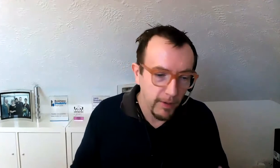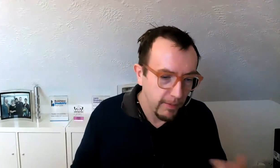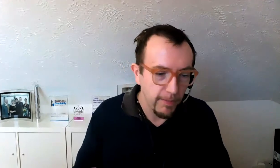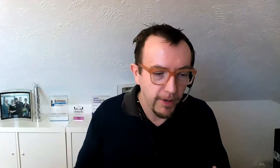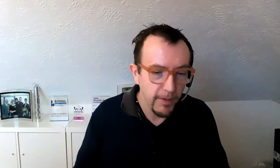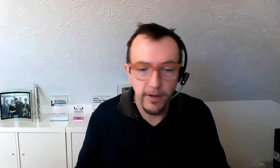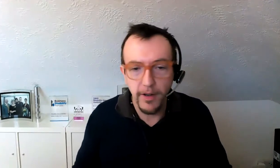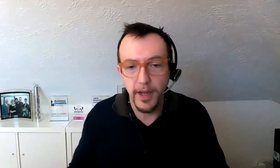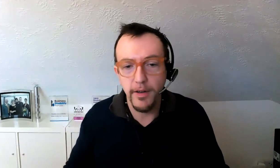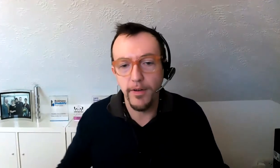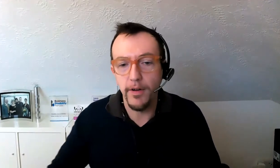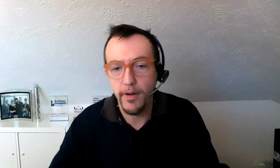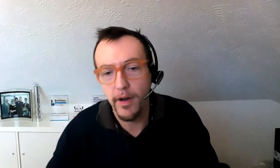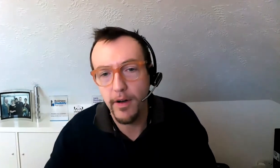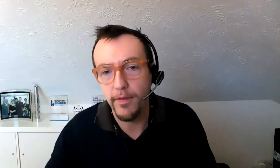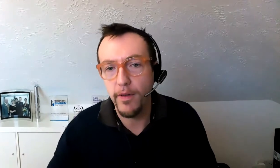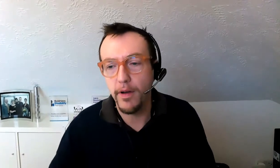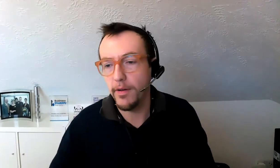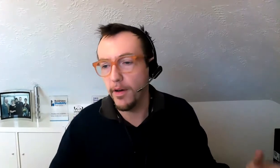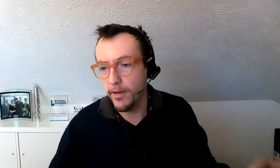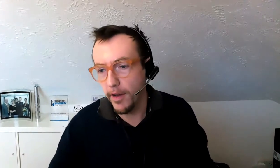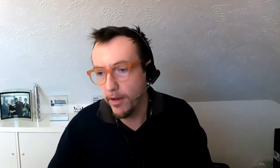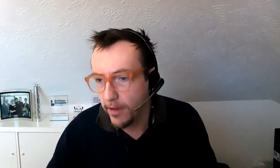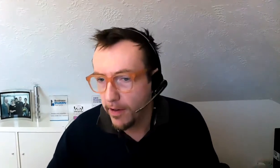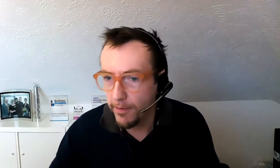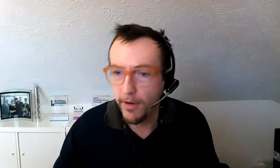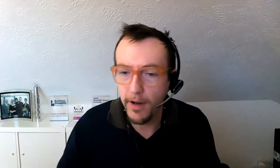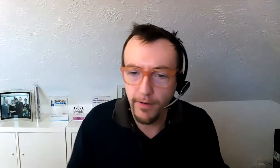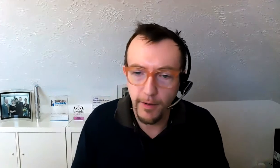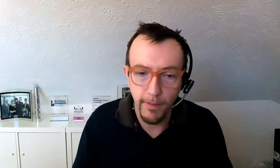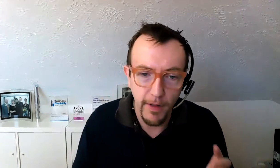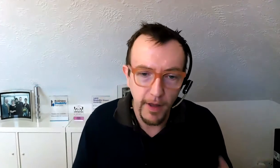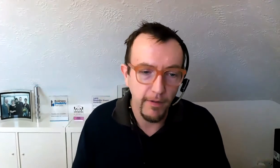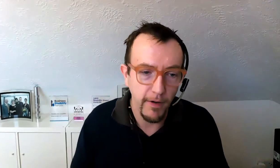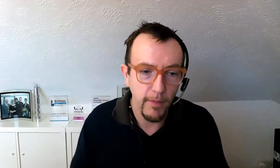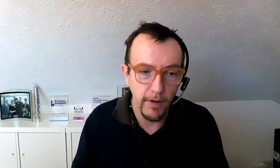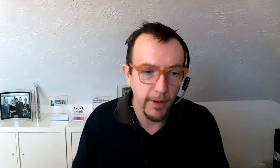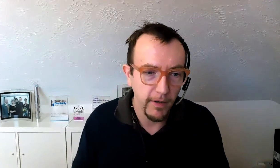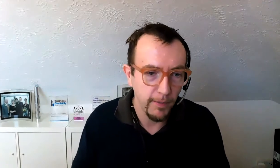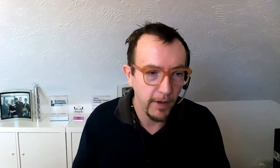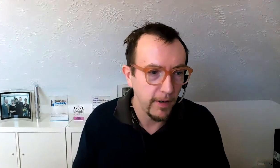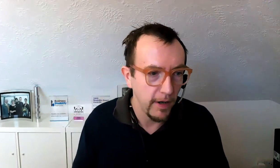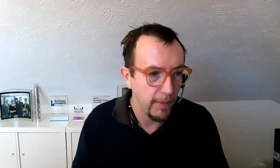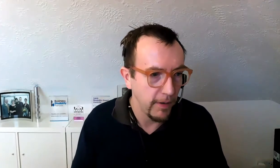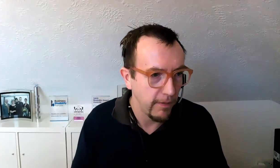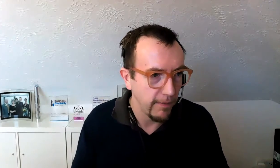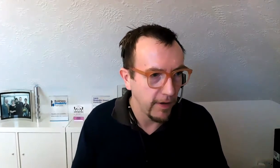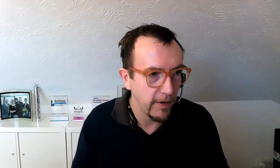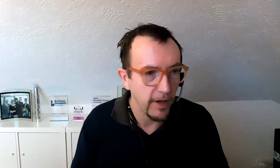We're pretty much at the end of our allotted time for our interview, but thank you very much, because it's been fascinating,